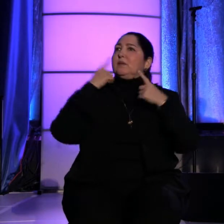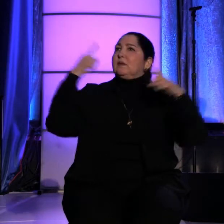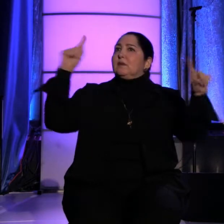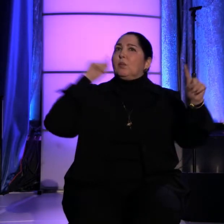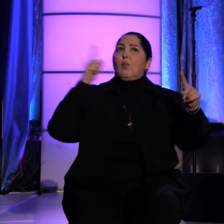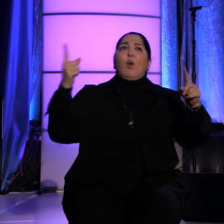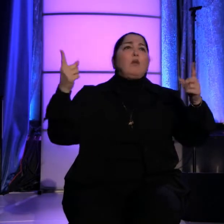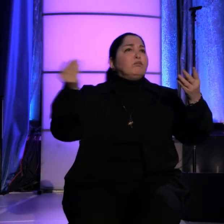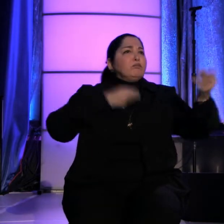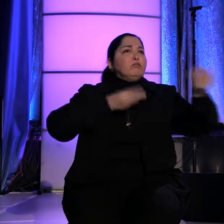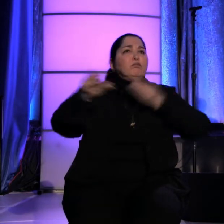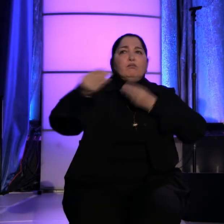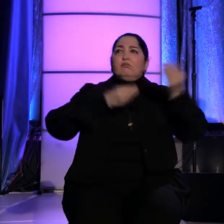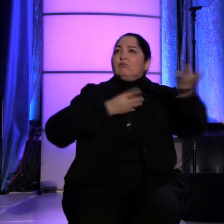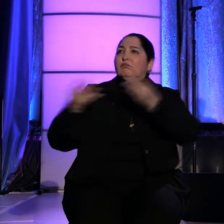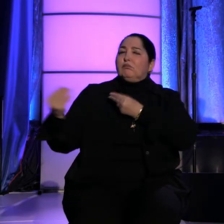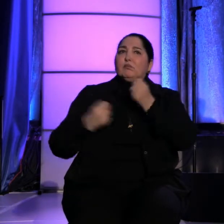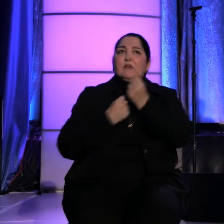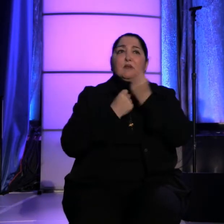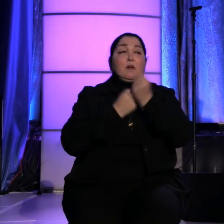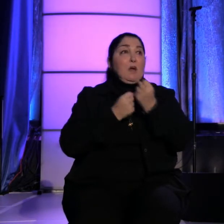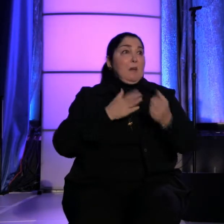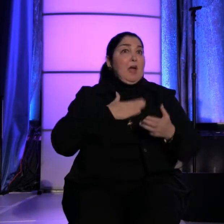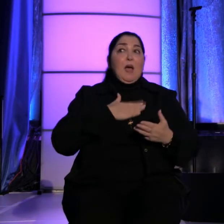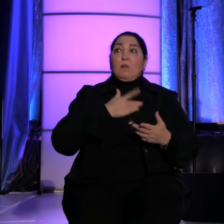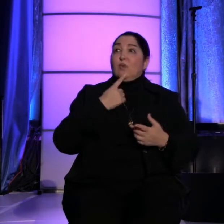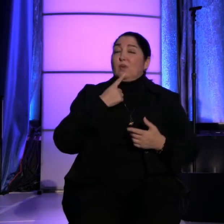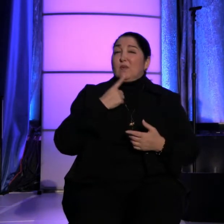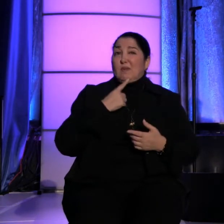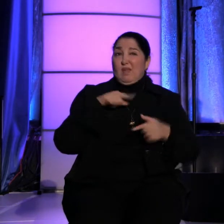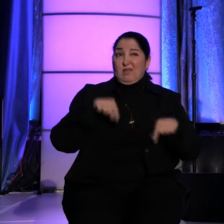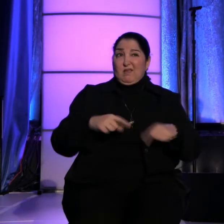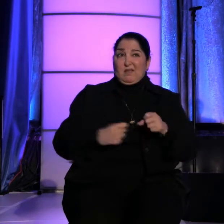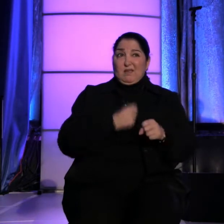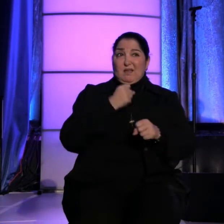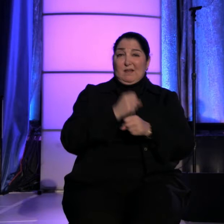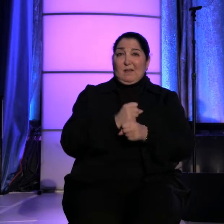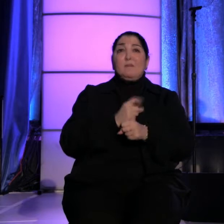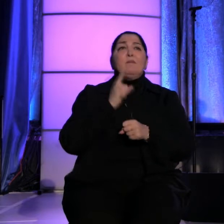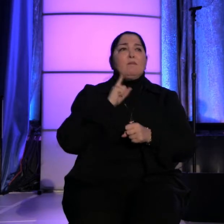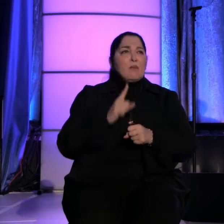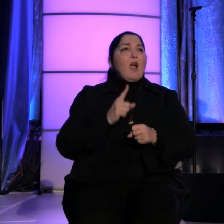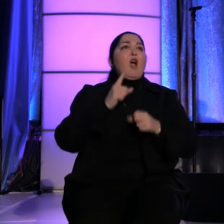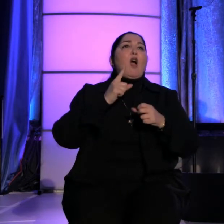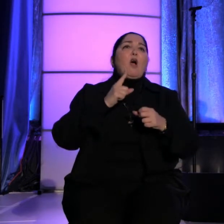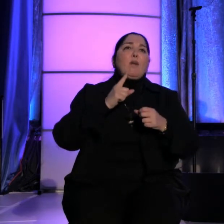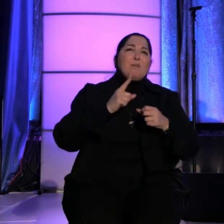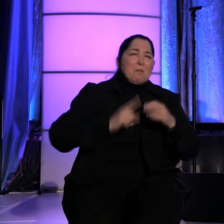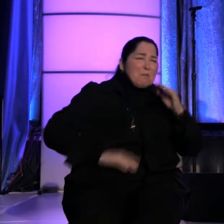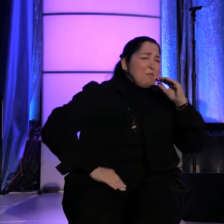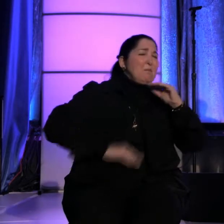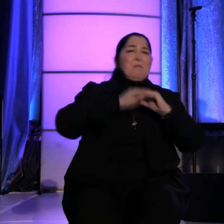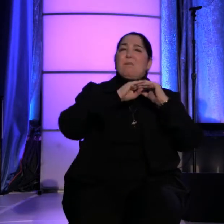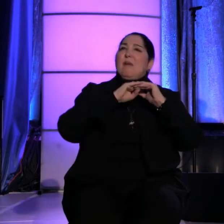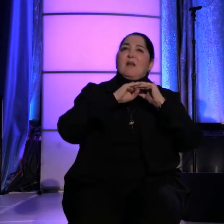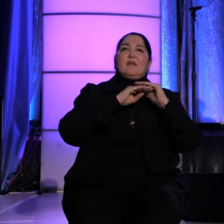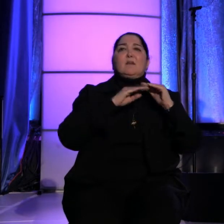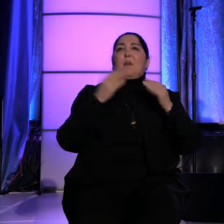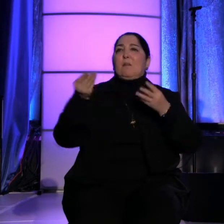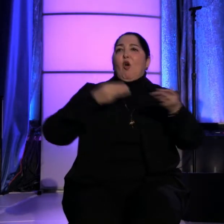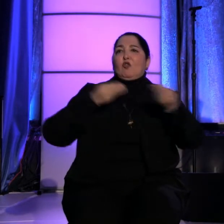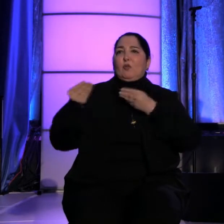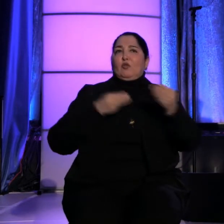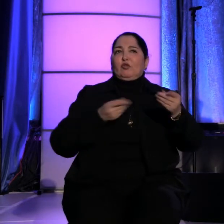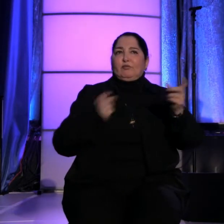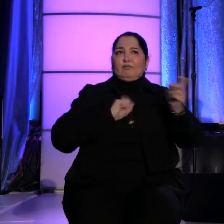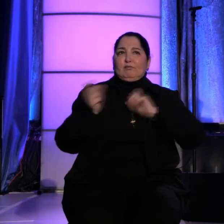that 2015 marks our highest ever level of contributions from sponsors. That's